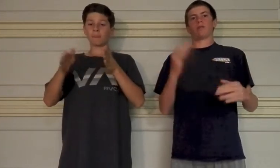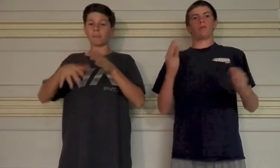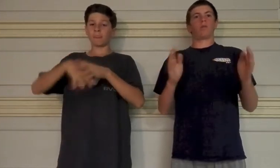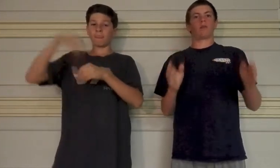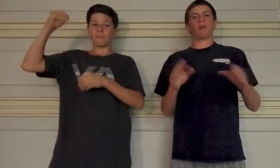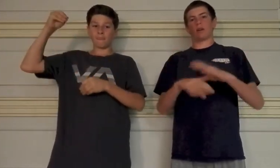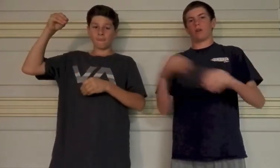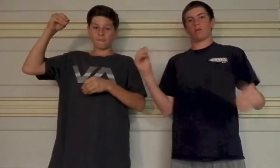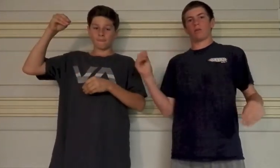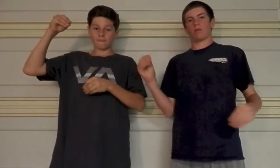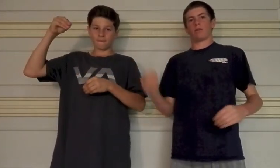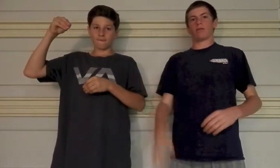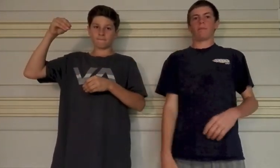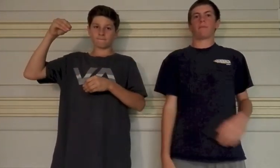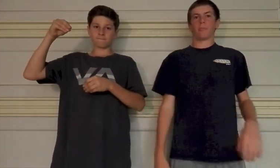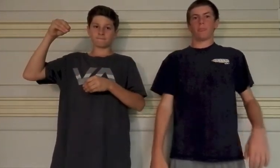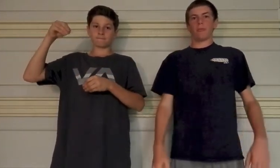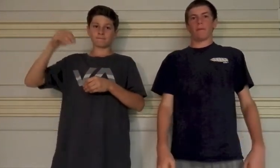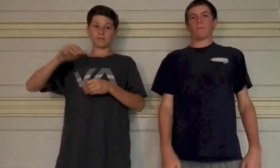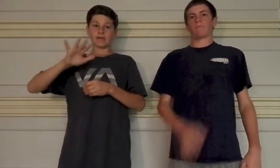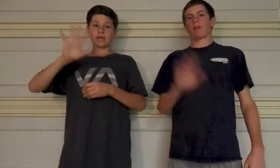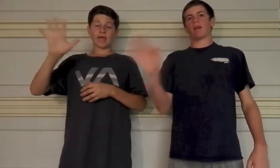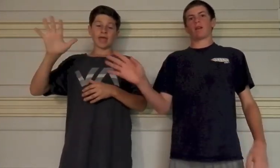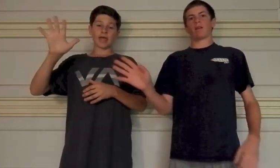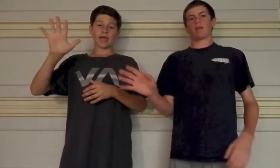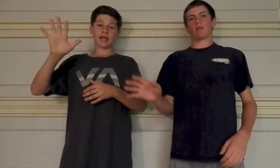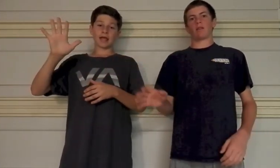there ain't no easy way out.